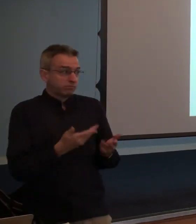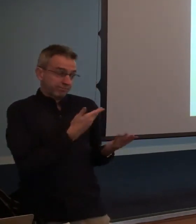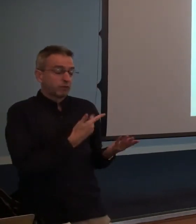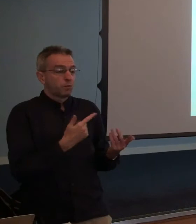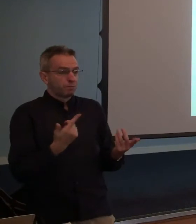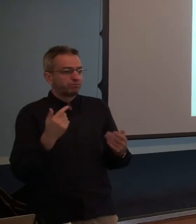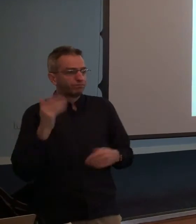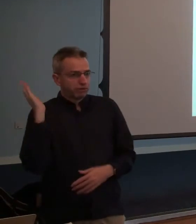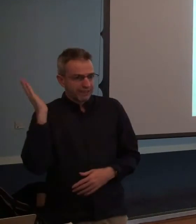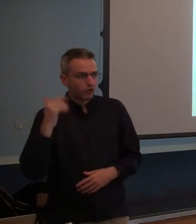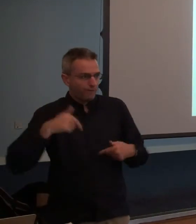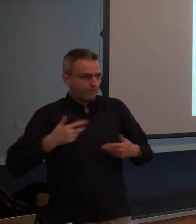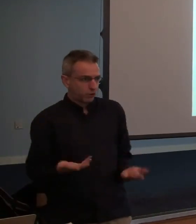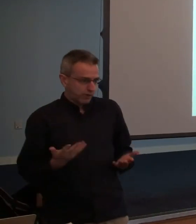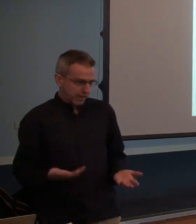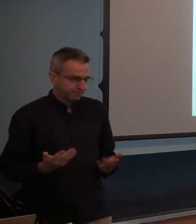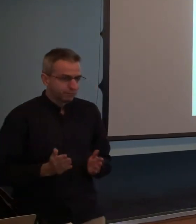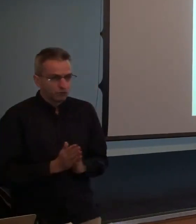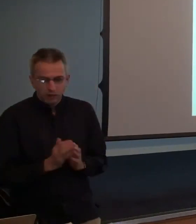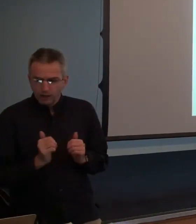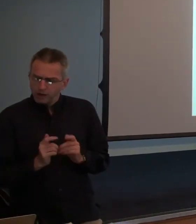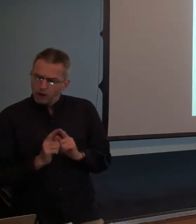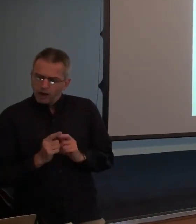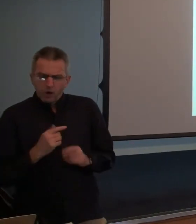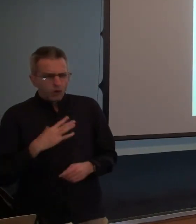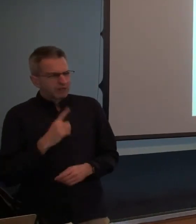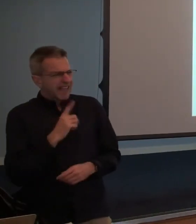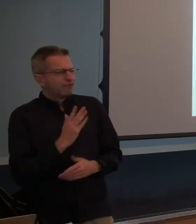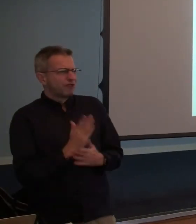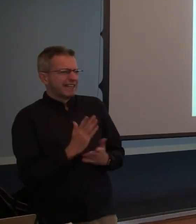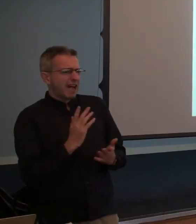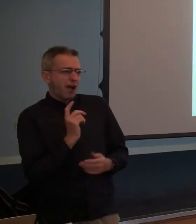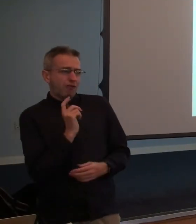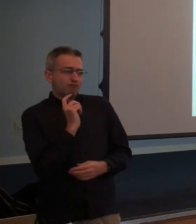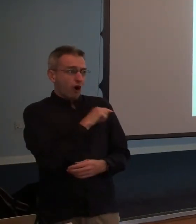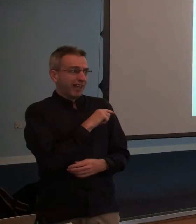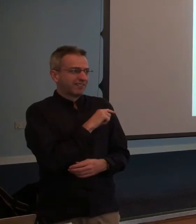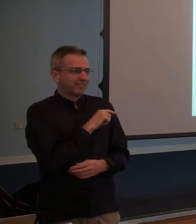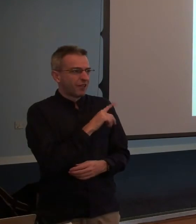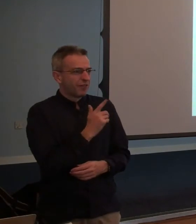So my title tonight, as you can see, is Liberal Eugenics, but that maybe seems like a very heavy genetic